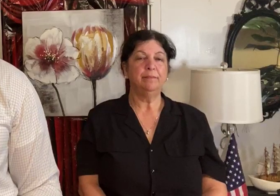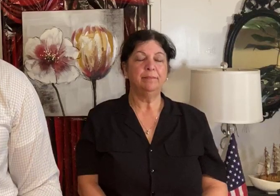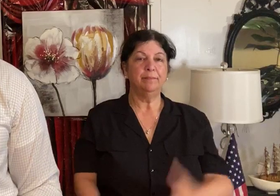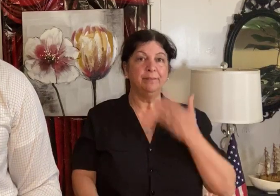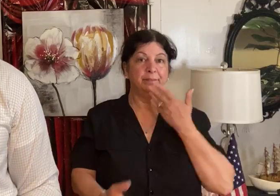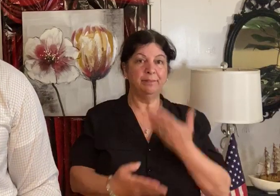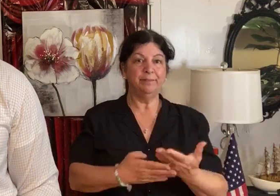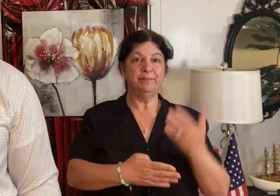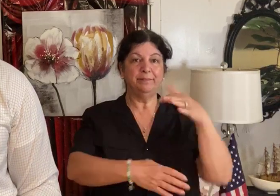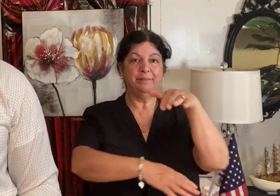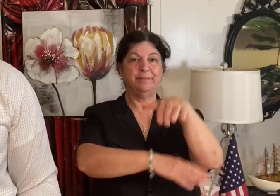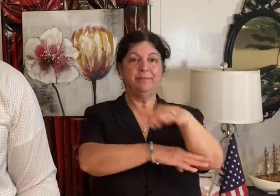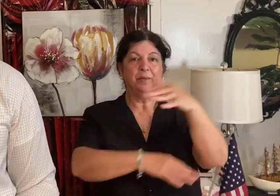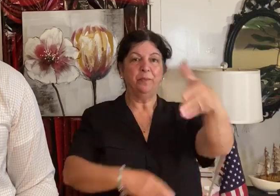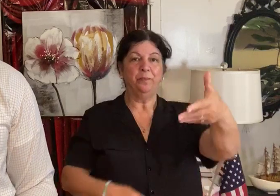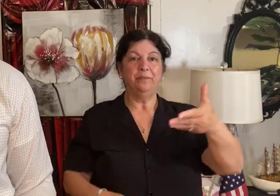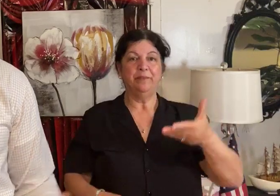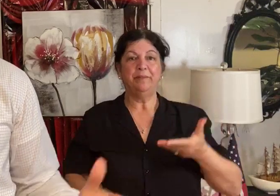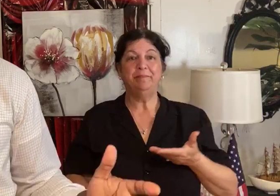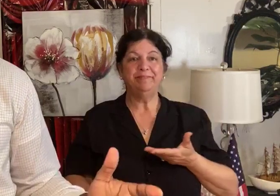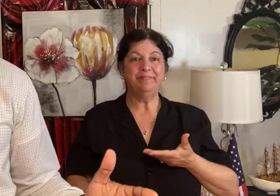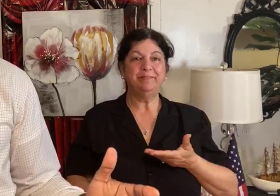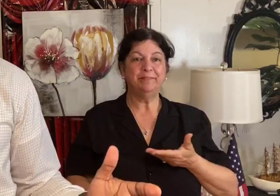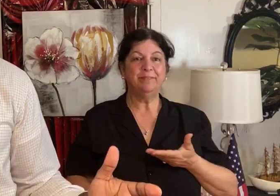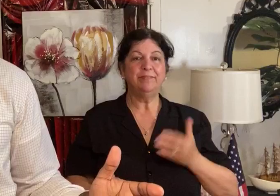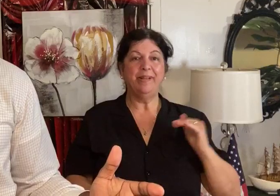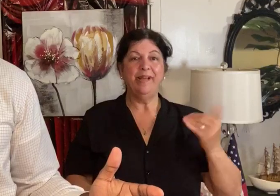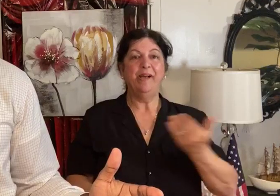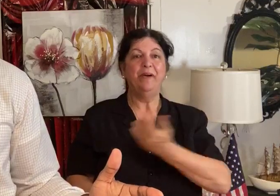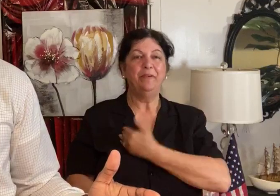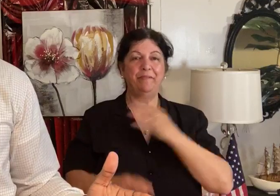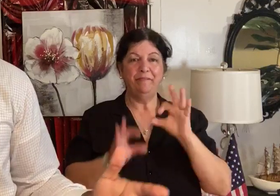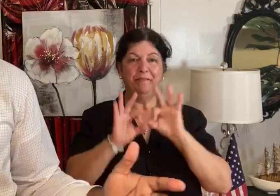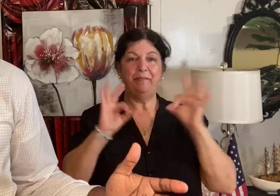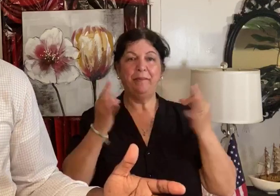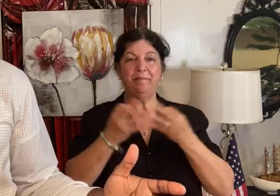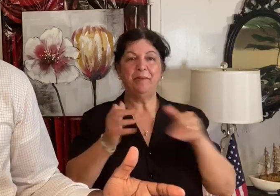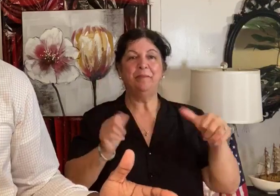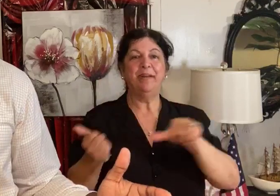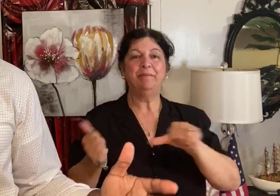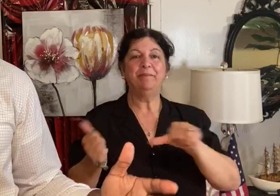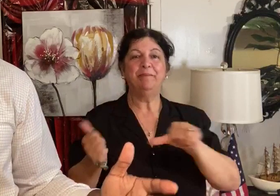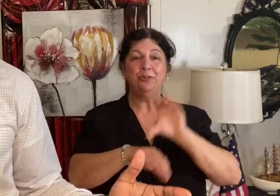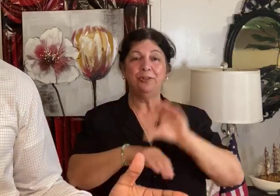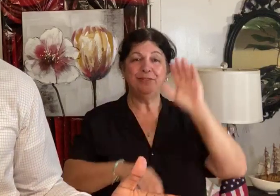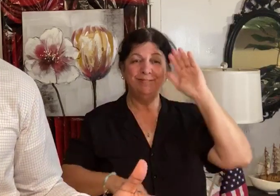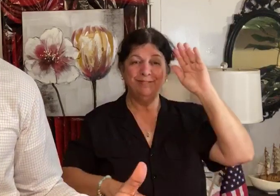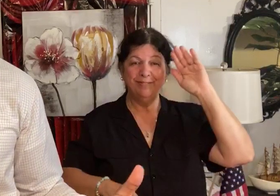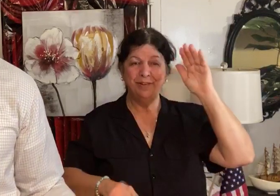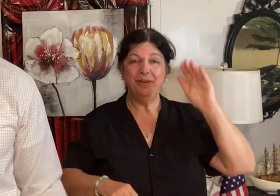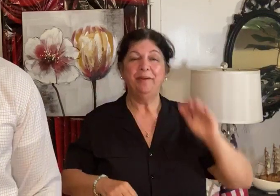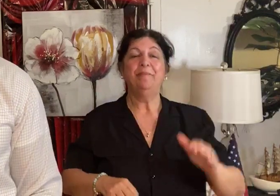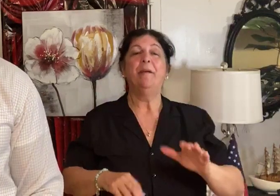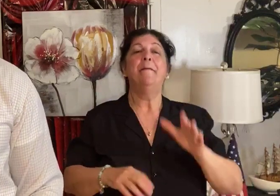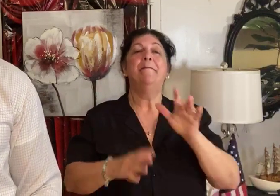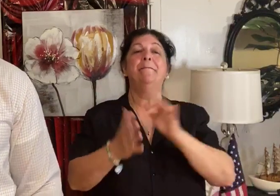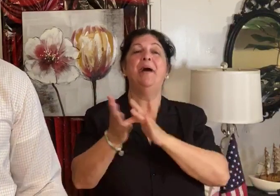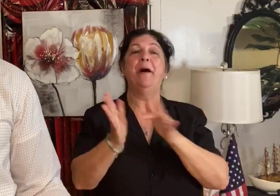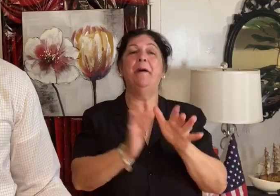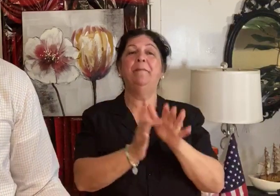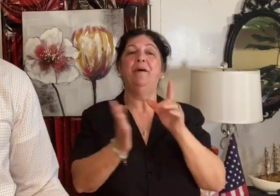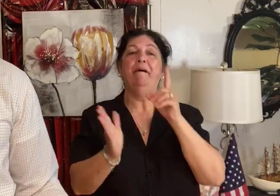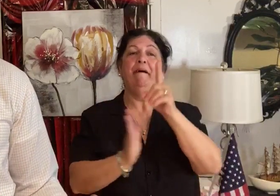Good evening and welcome to our Family Baptist Church Thursday night Bible hour. This